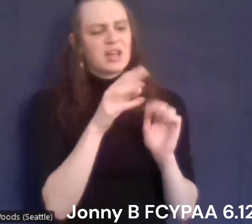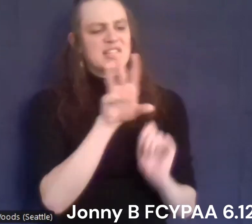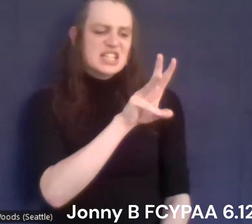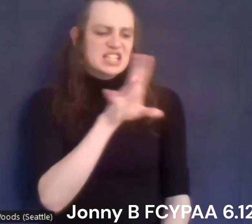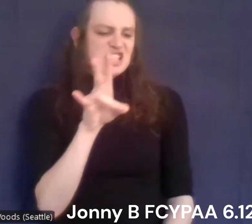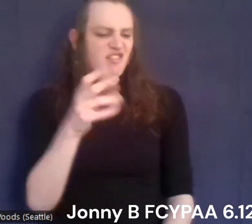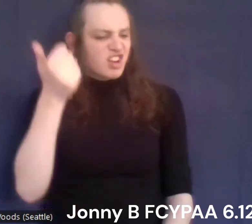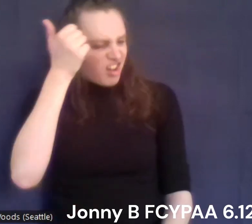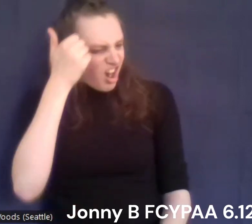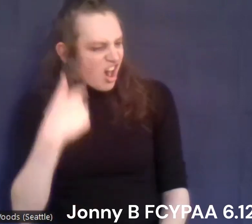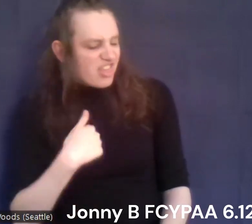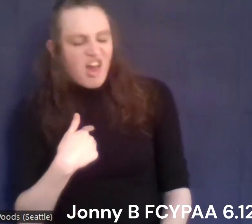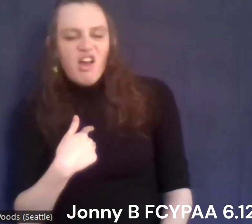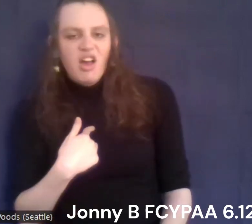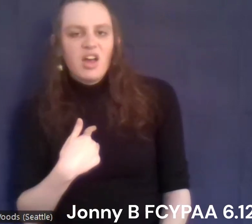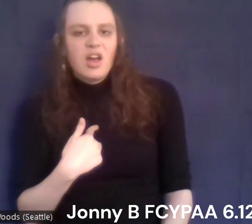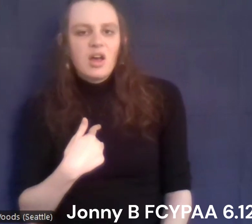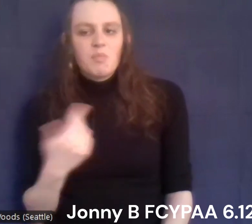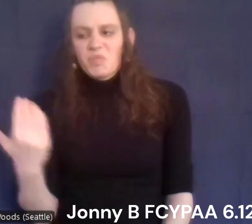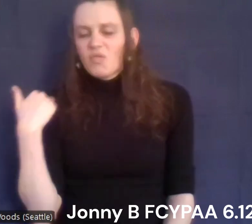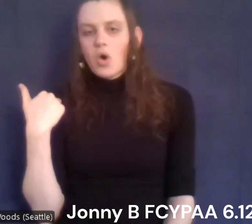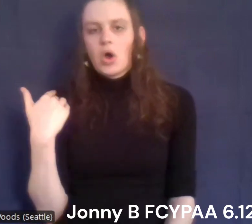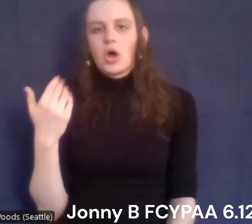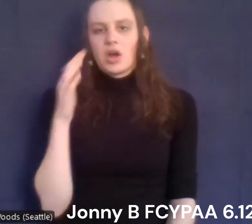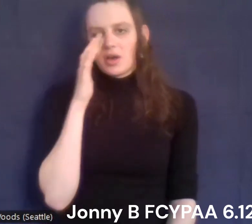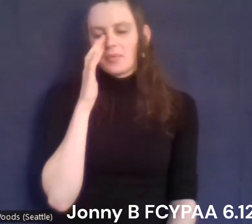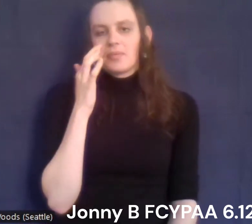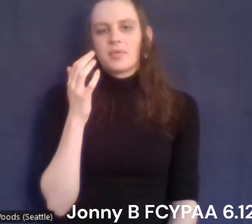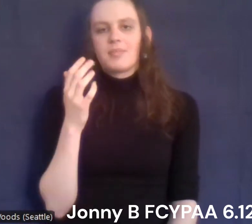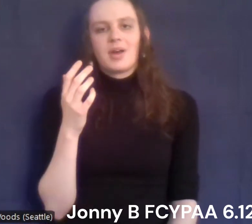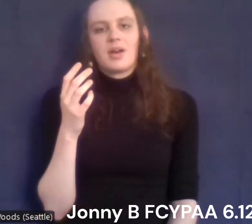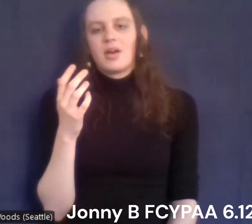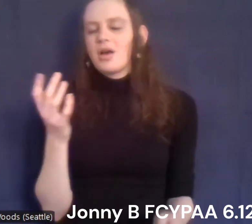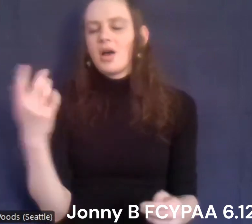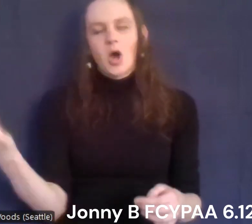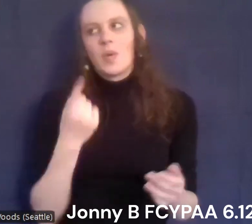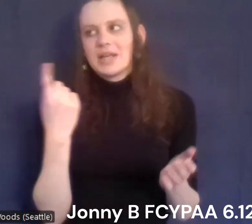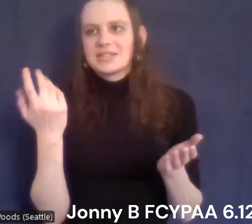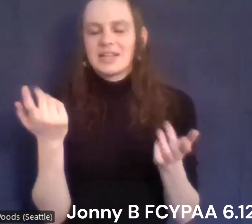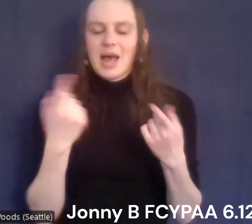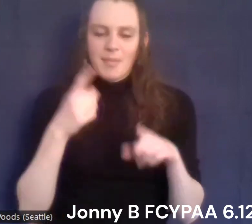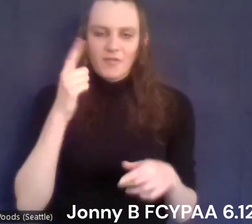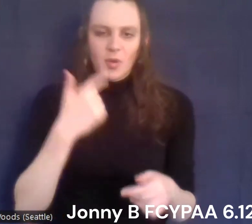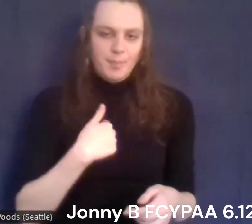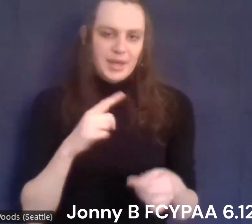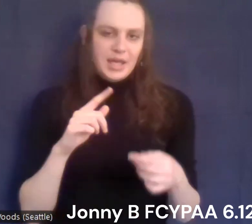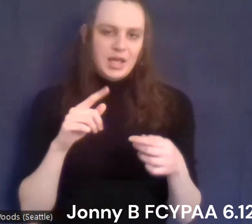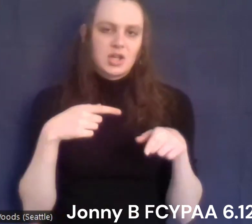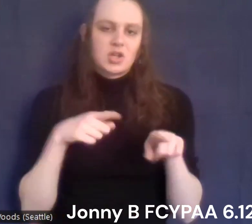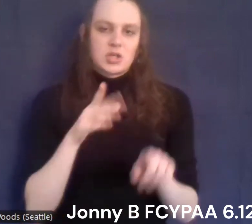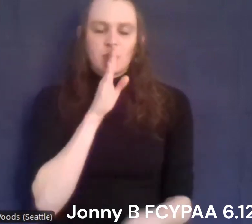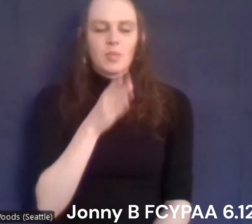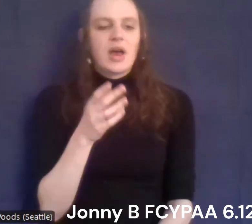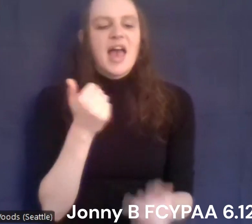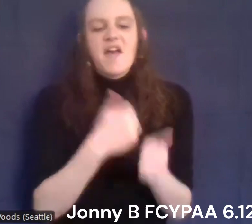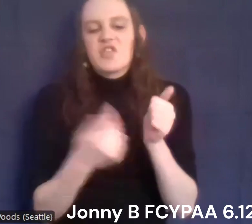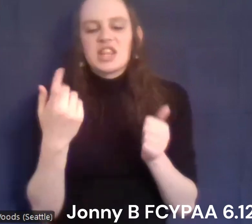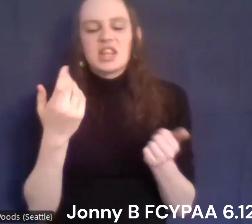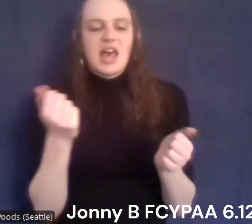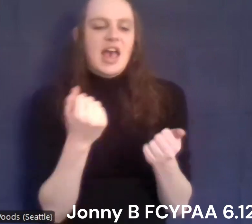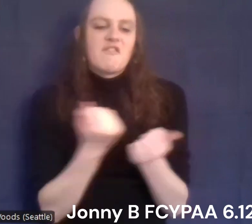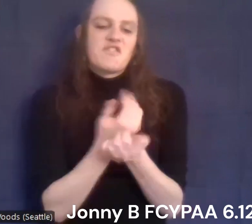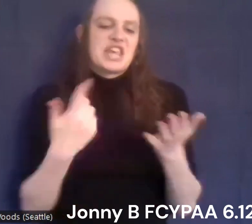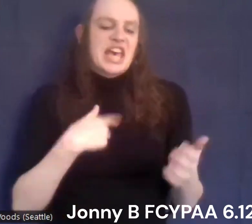and those now, which happens all the time for me in sobriety, like what I think is like dumb or stupid and I don't want to